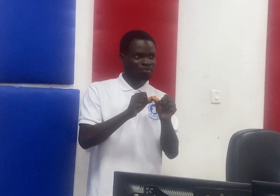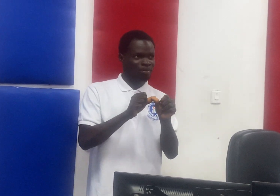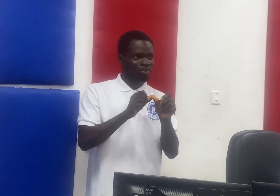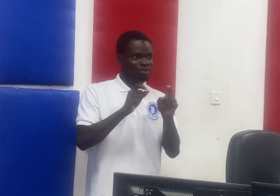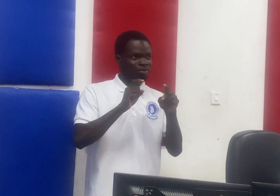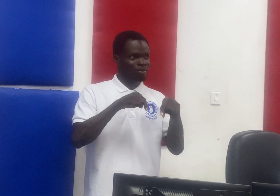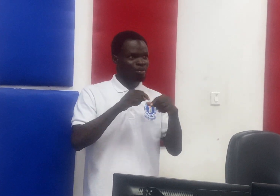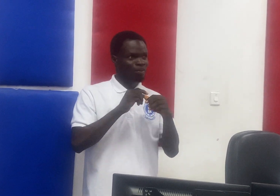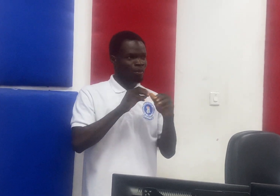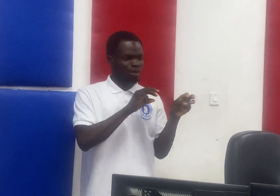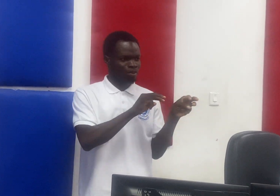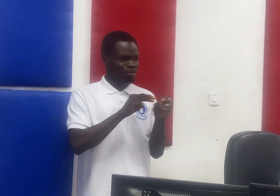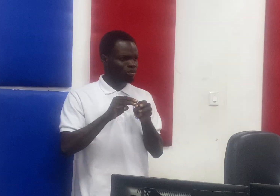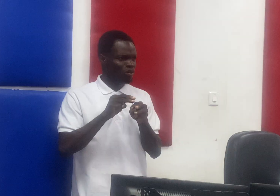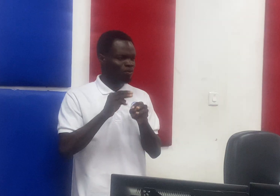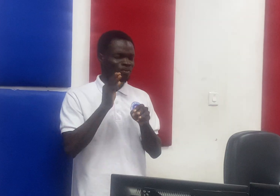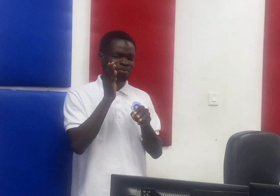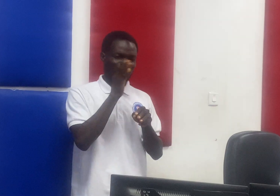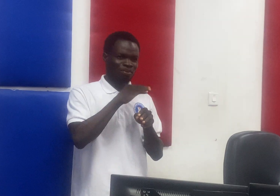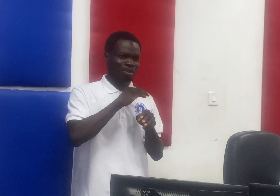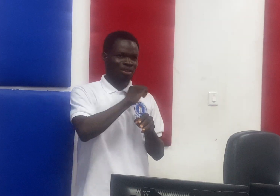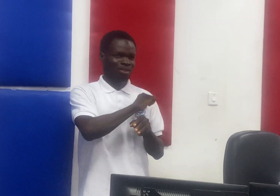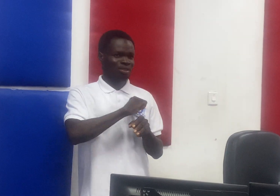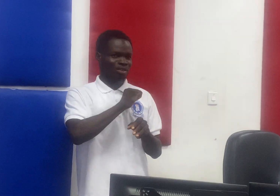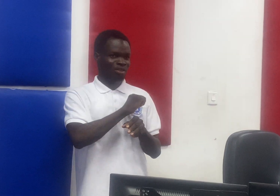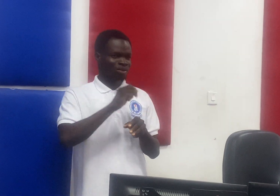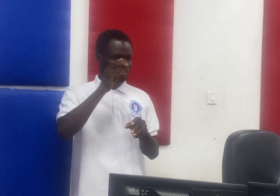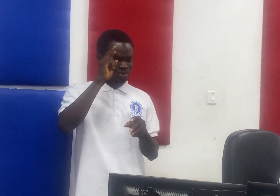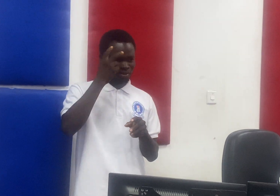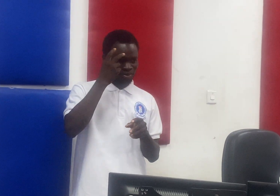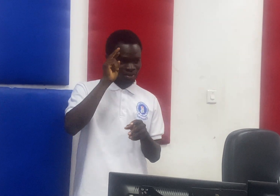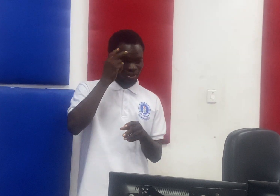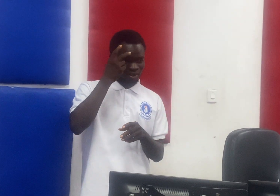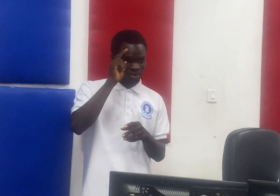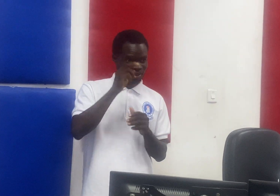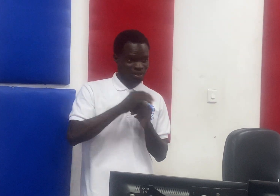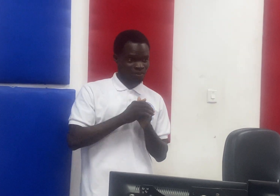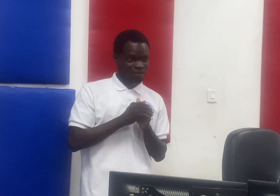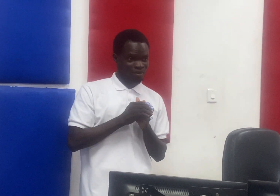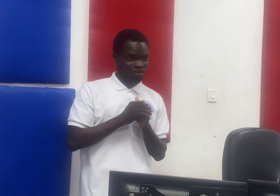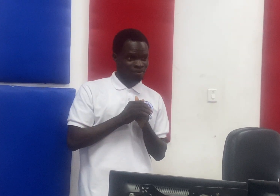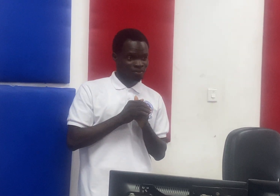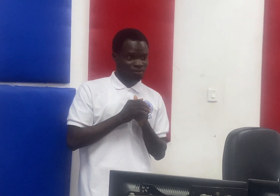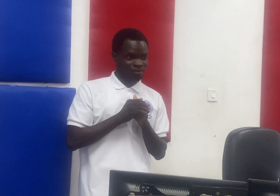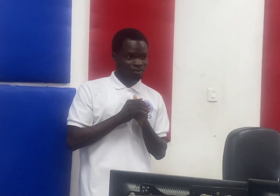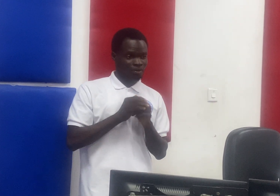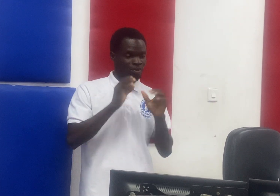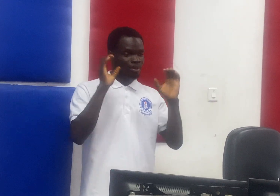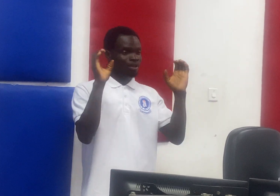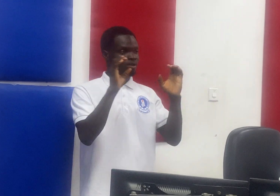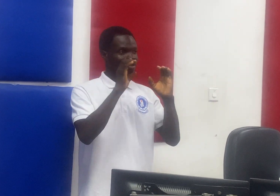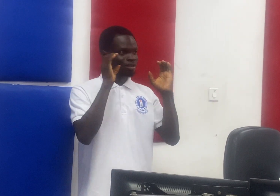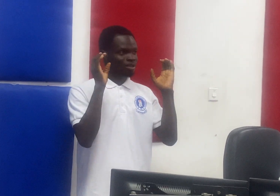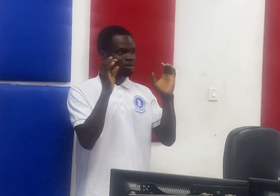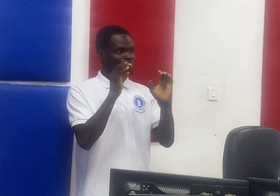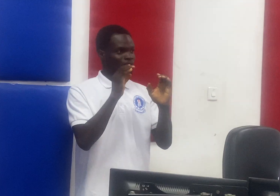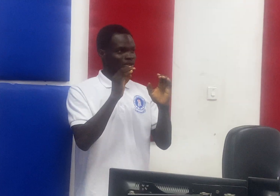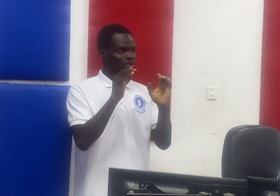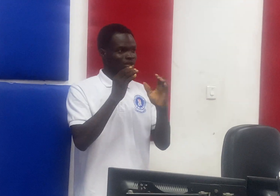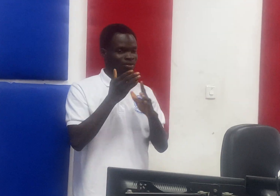move misconceptions and celebrate the diversity that enriches our community. When